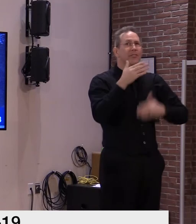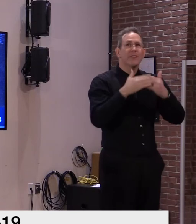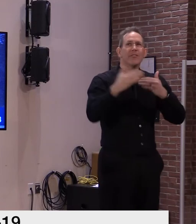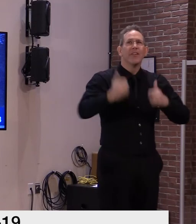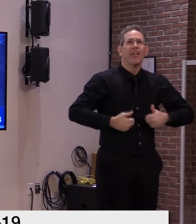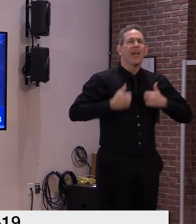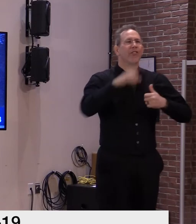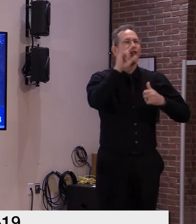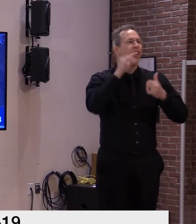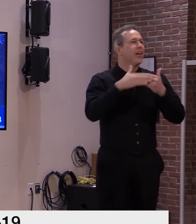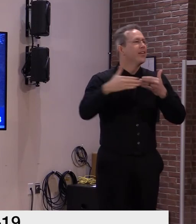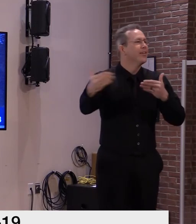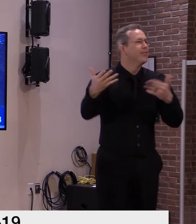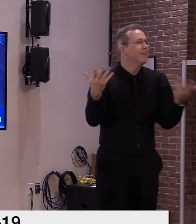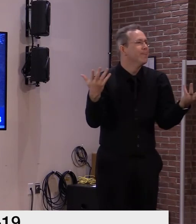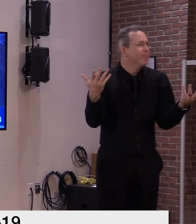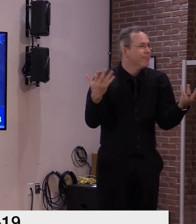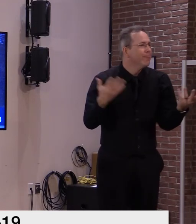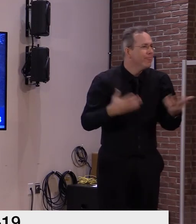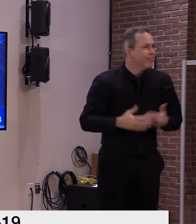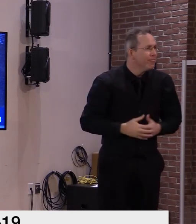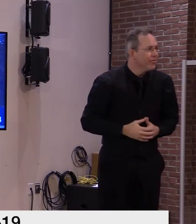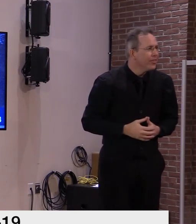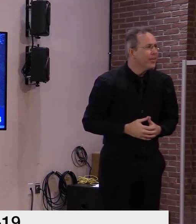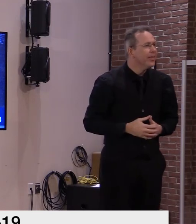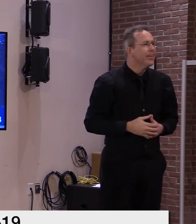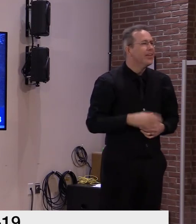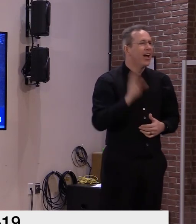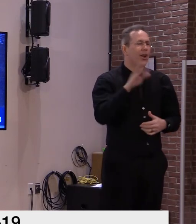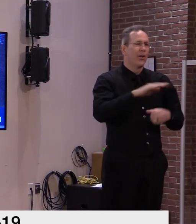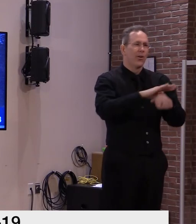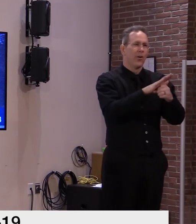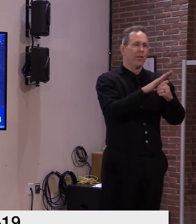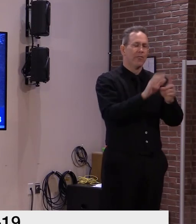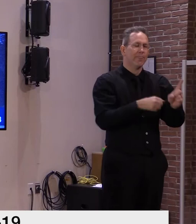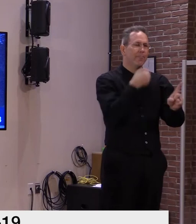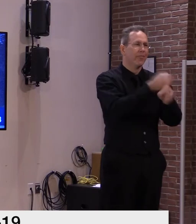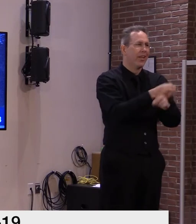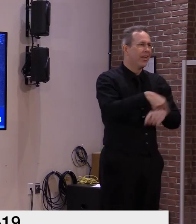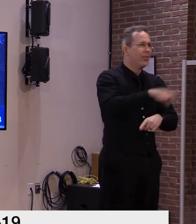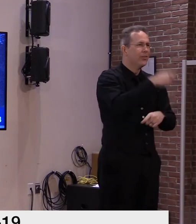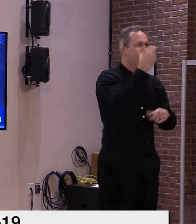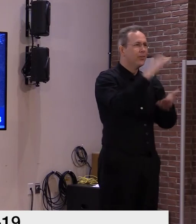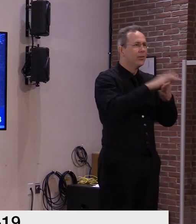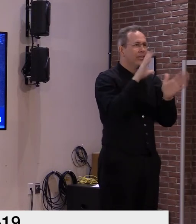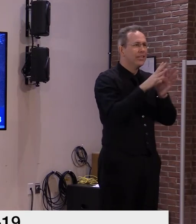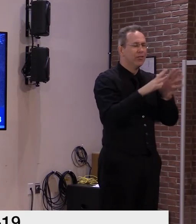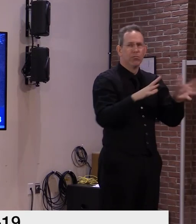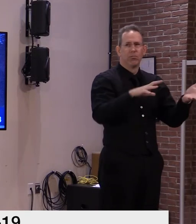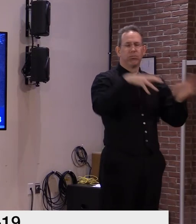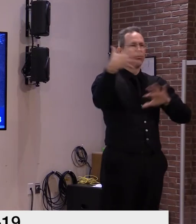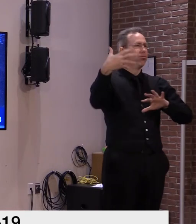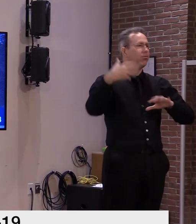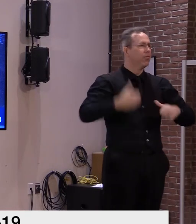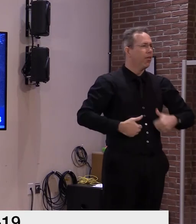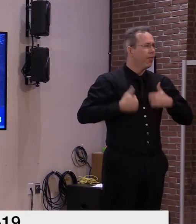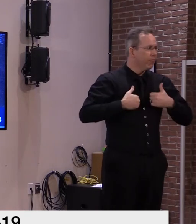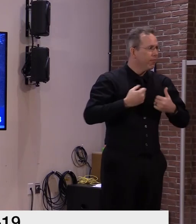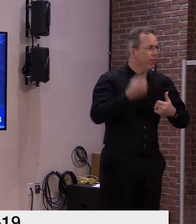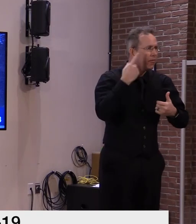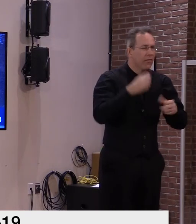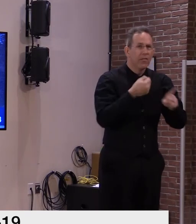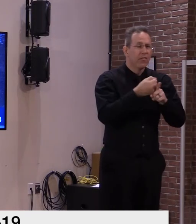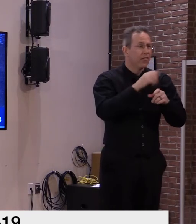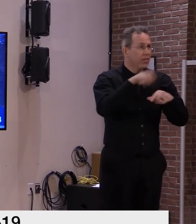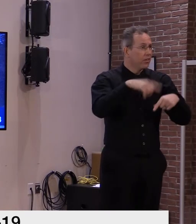this pandemic's been disruptive for all students, not just seniors, and certainly for all seniors around the country. So it is a challenging moment